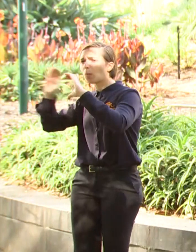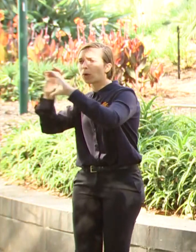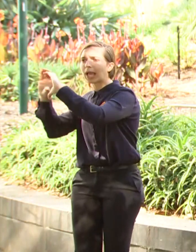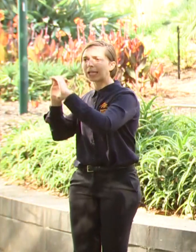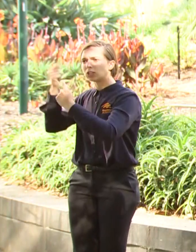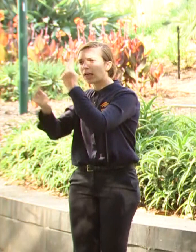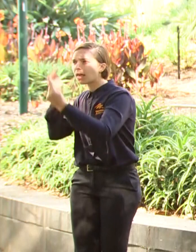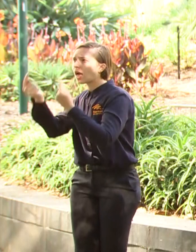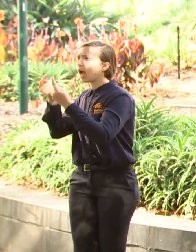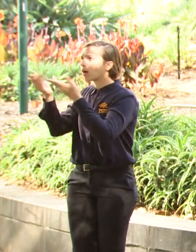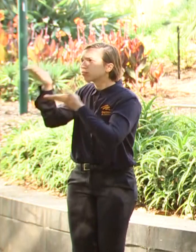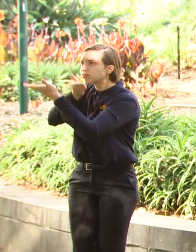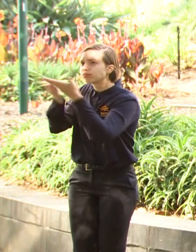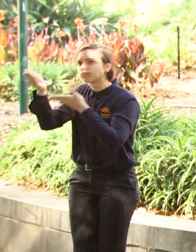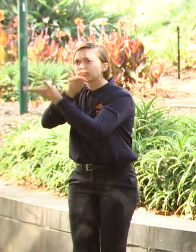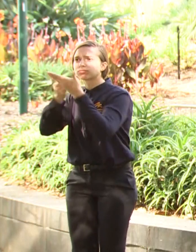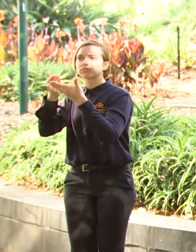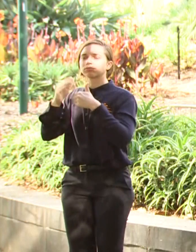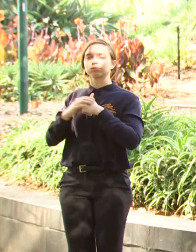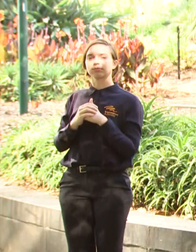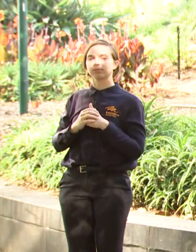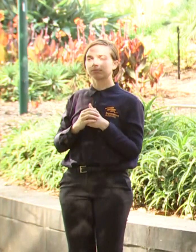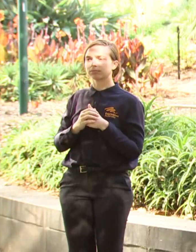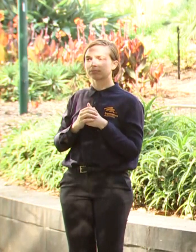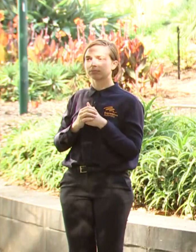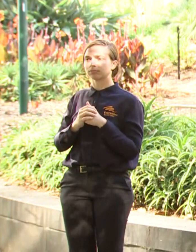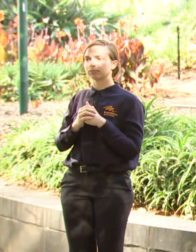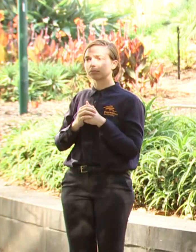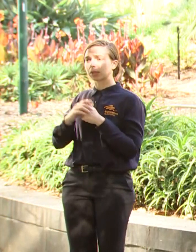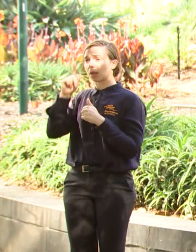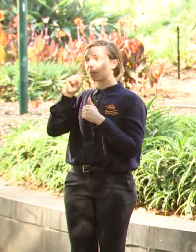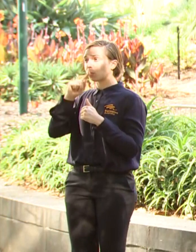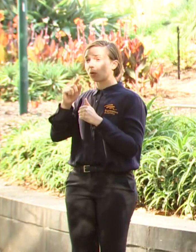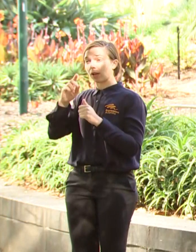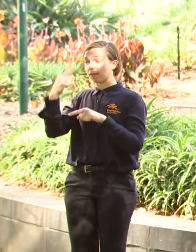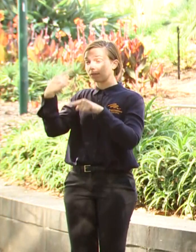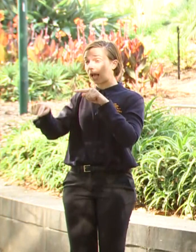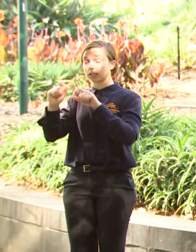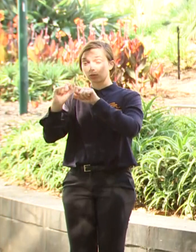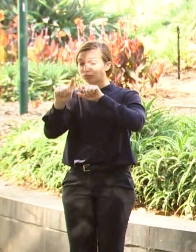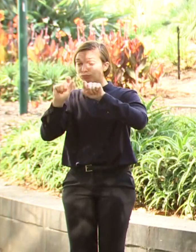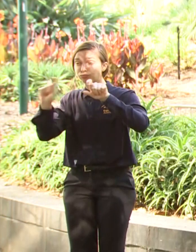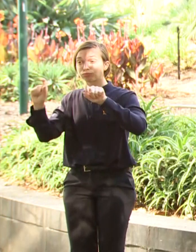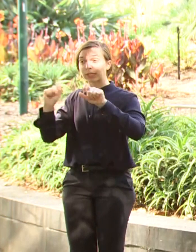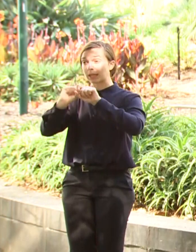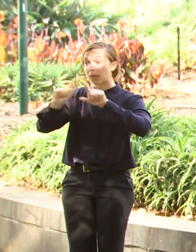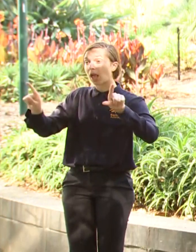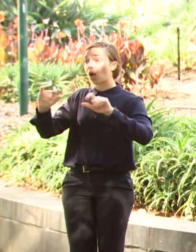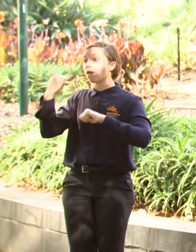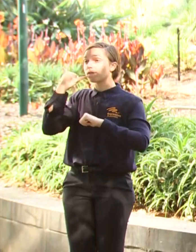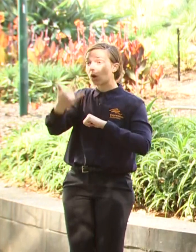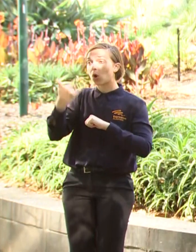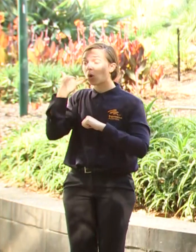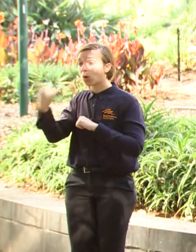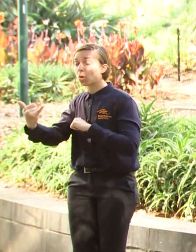that people at either ends of that conversation or email chain or whatever, text message or whatever it might be, or face-to-face meeting, don't necessarily